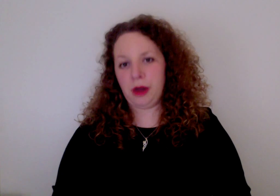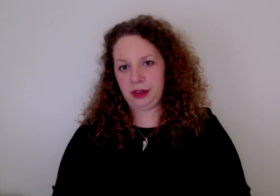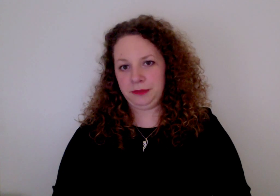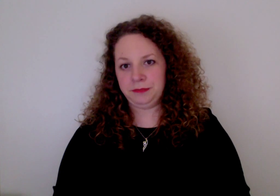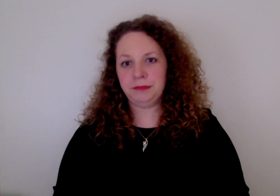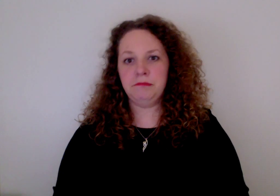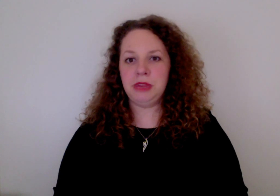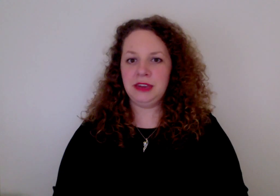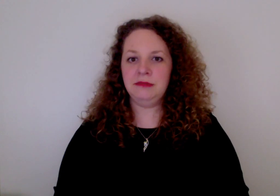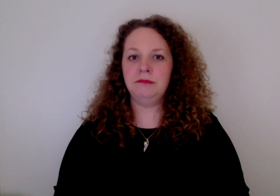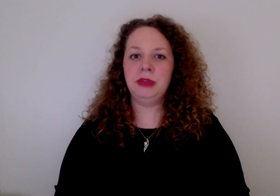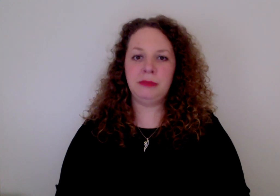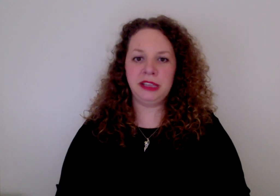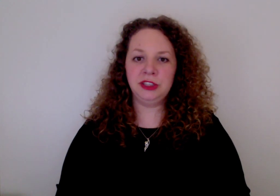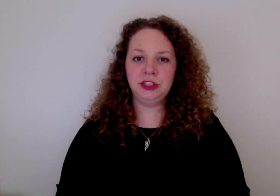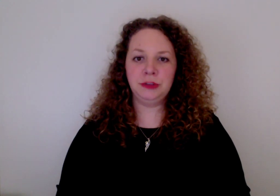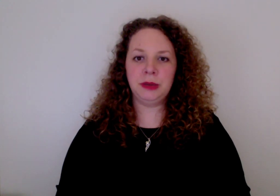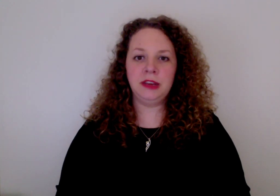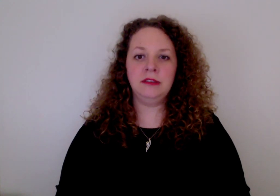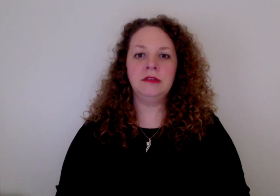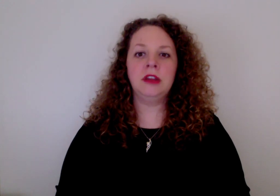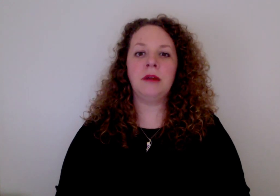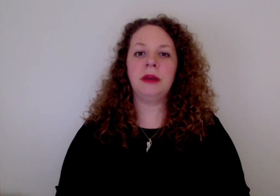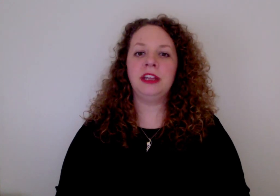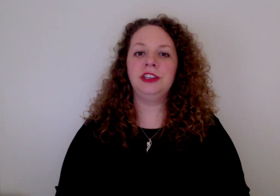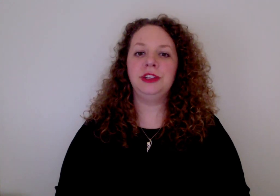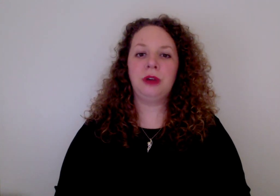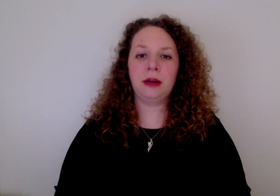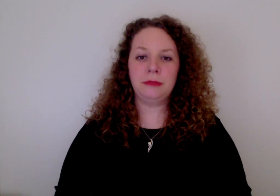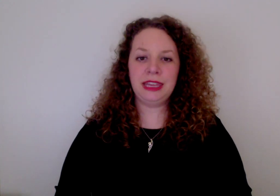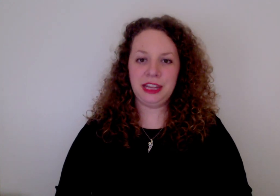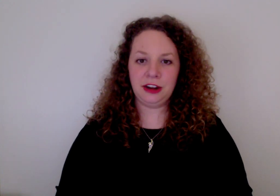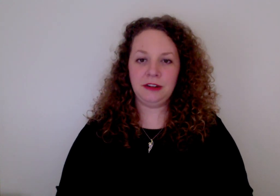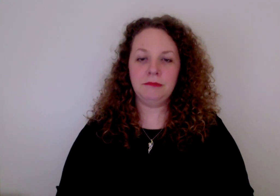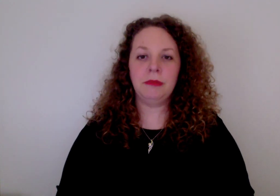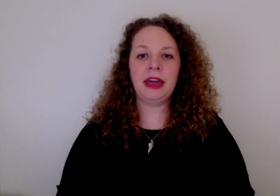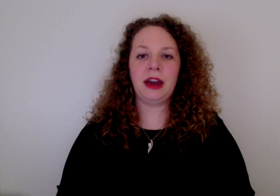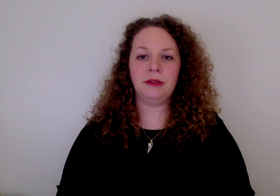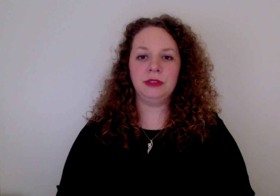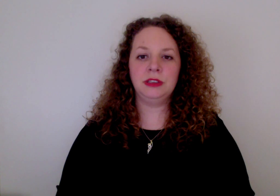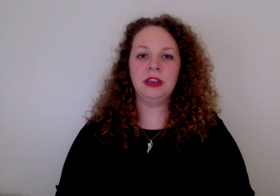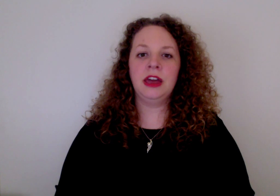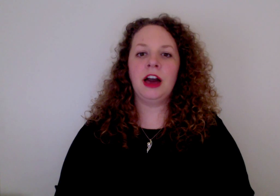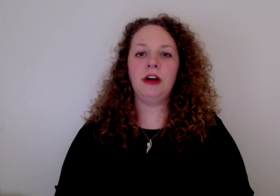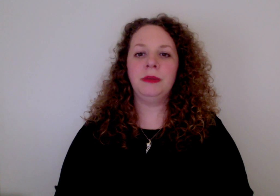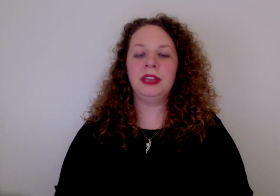Well, me, be mind stupid, not mind you come here, my house, help